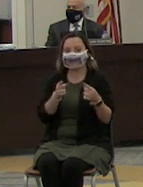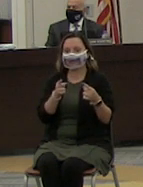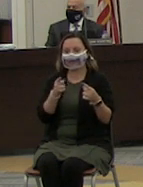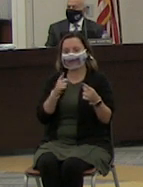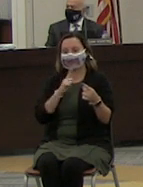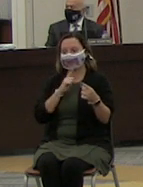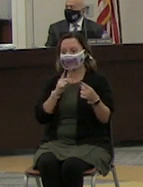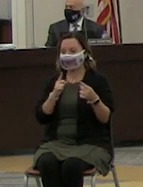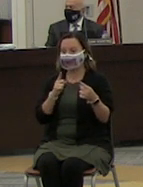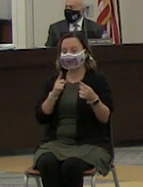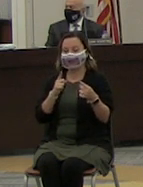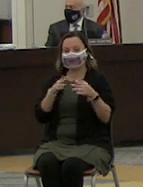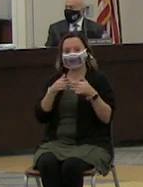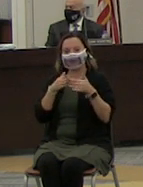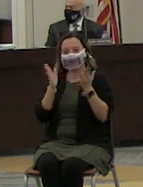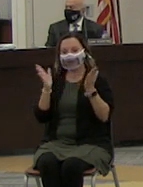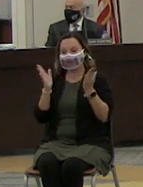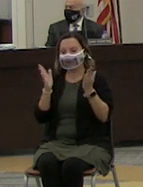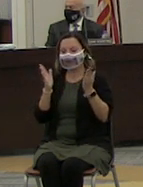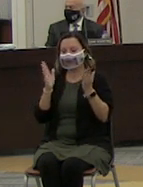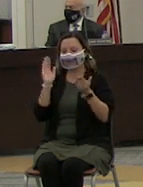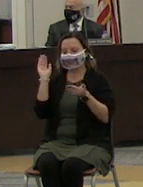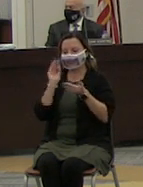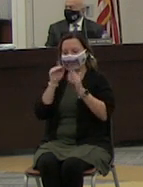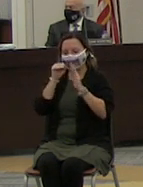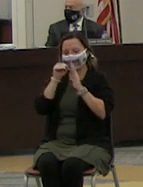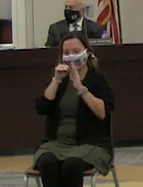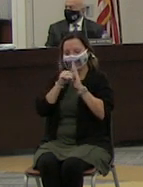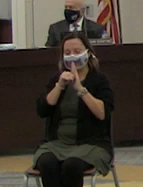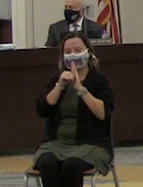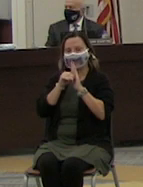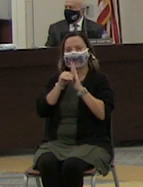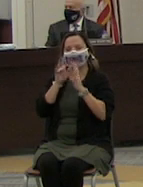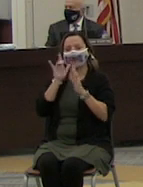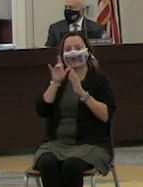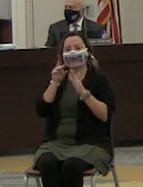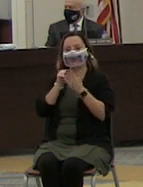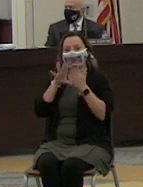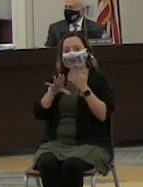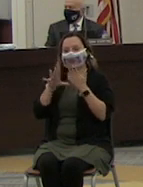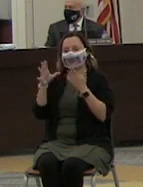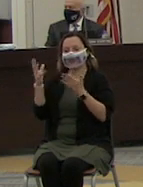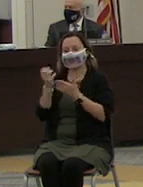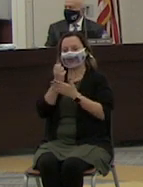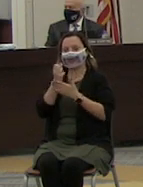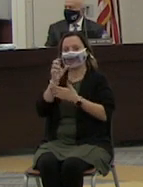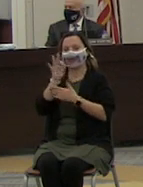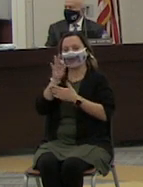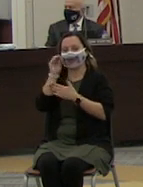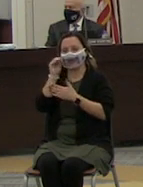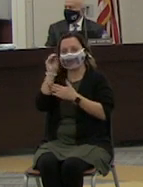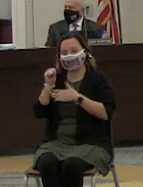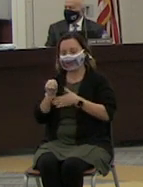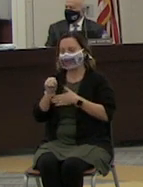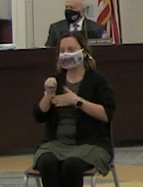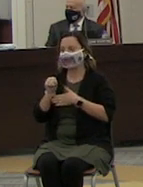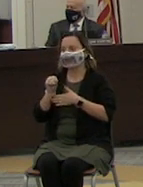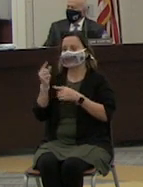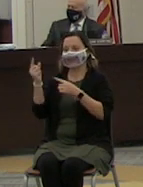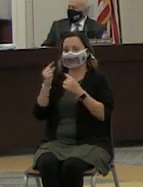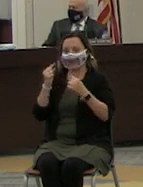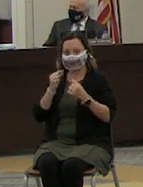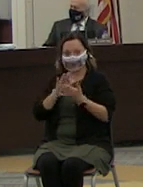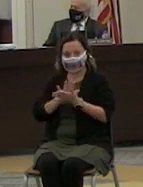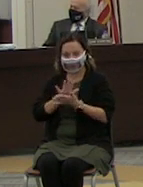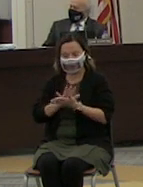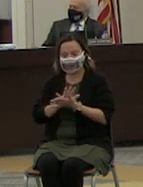slight decline in the percent of students achieving that 90% attendance rate. I will say that because it